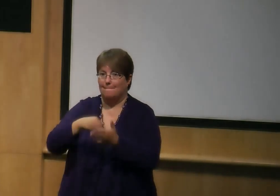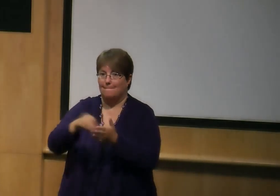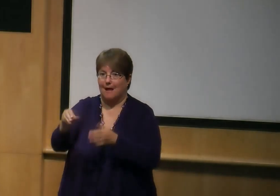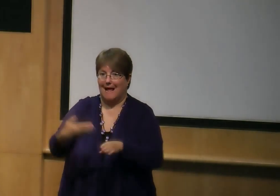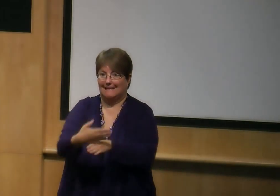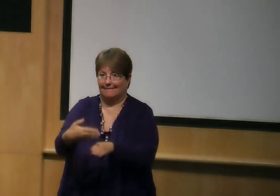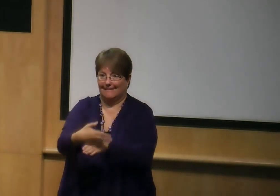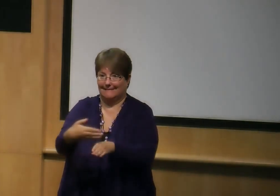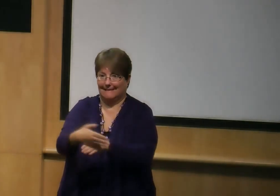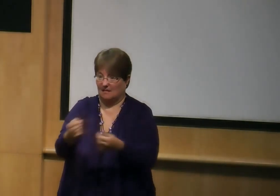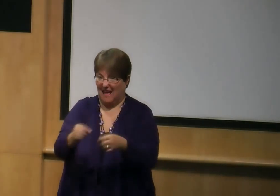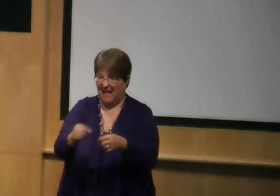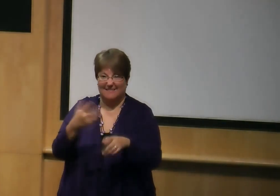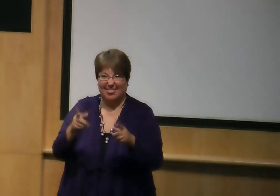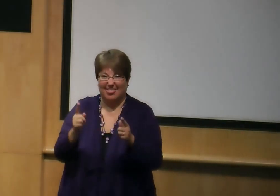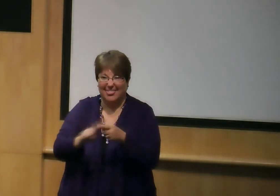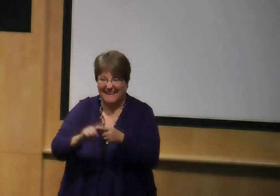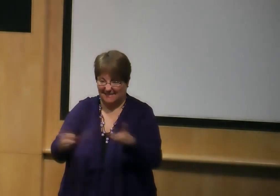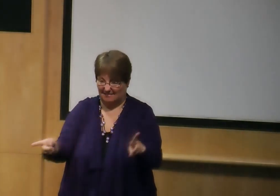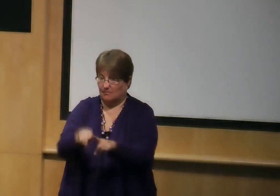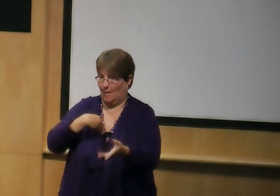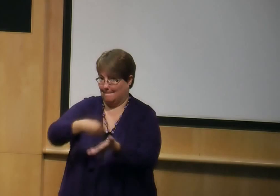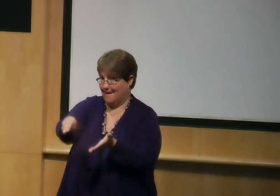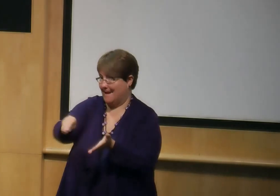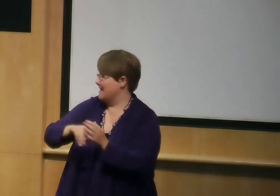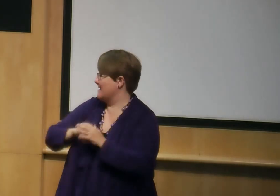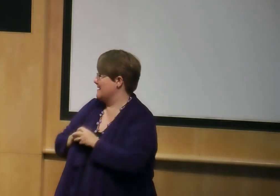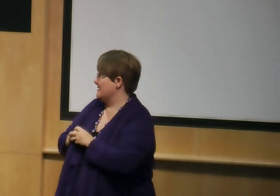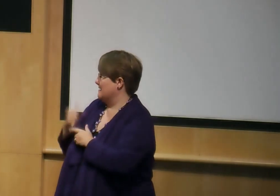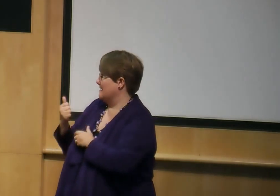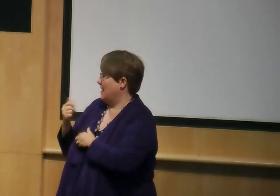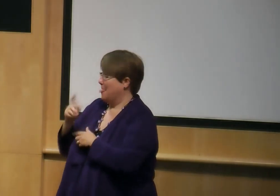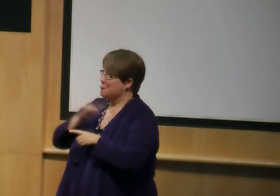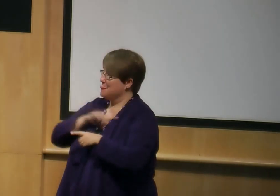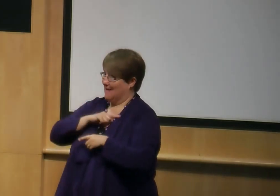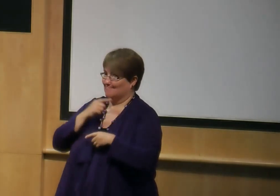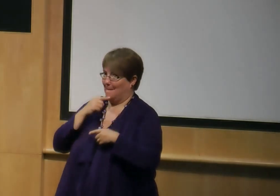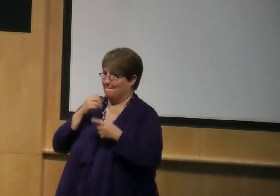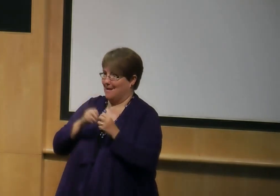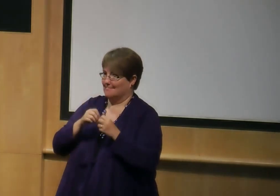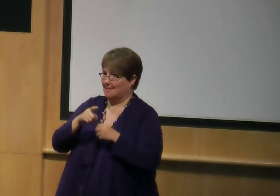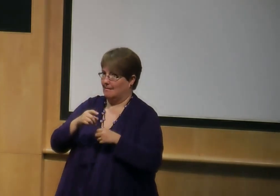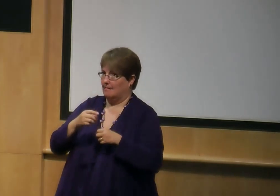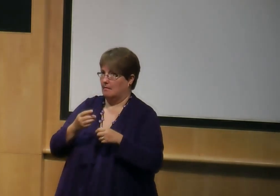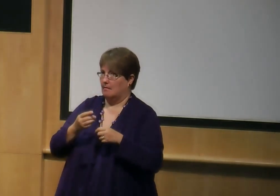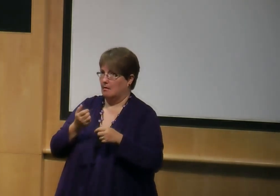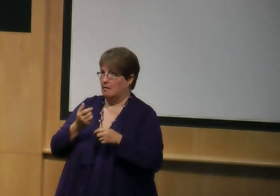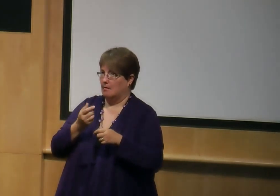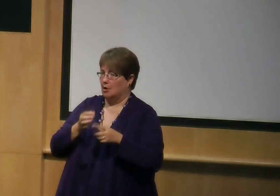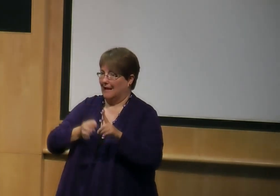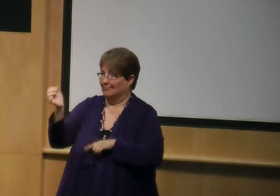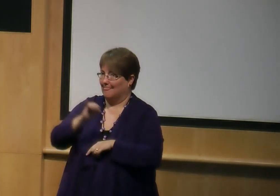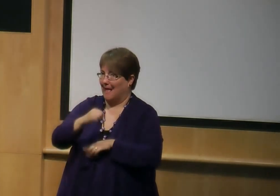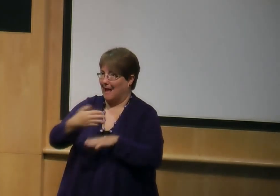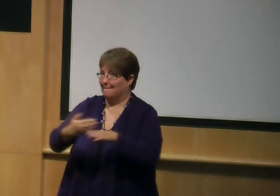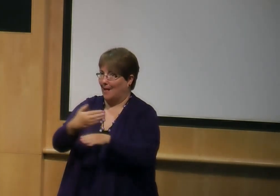pay travel expenses and activities, whatever it is the mentee and mentor during the day. That's what we pay those expenses. And